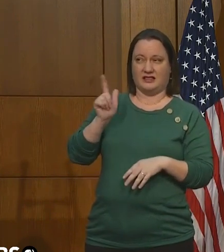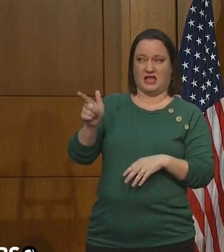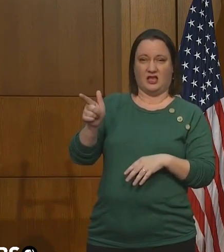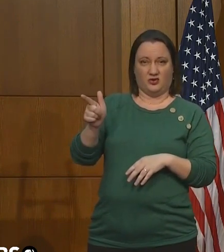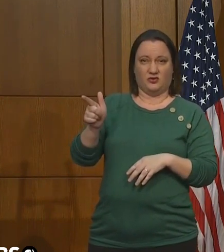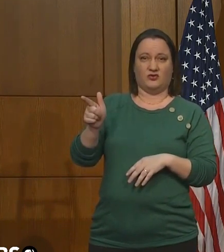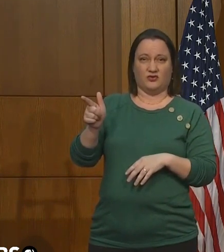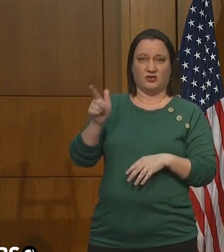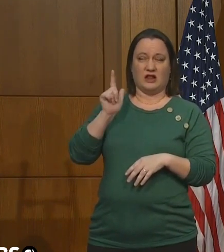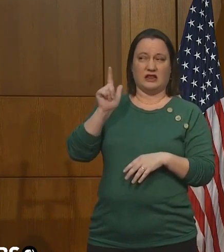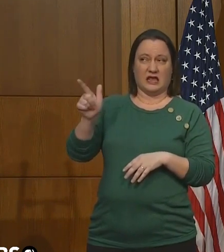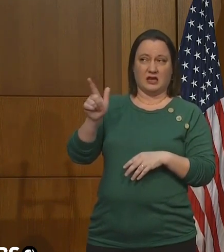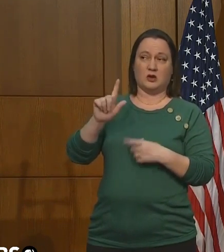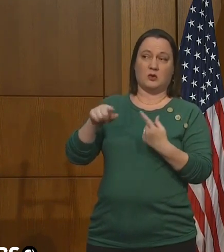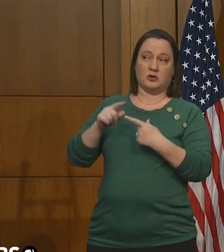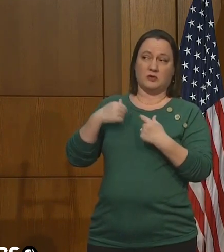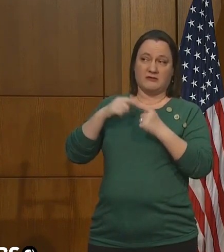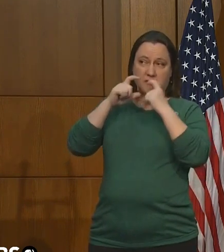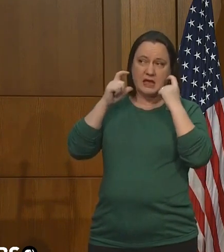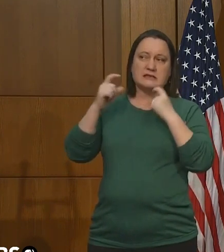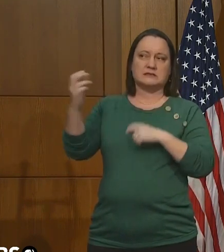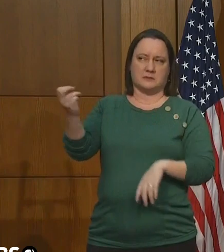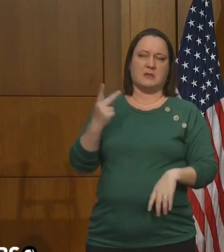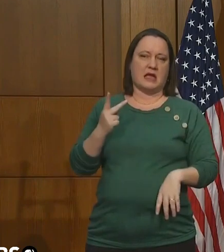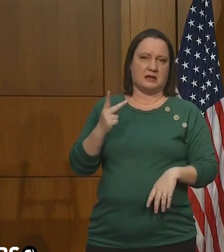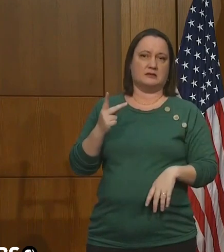convinced they should be wearing a mask.